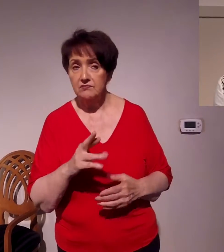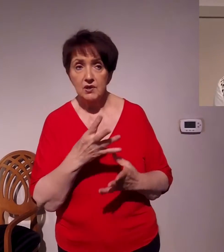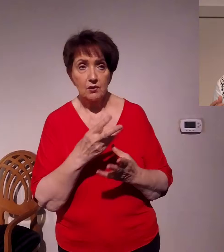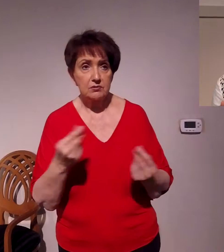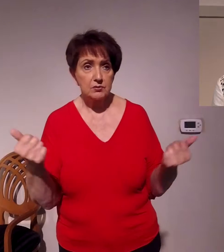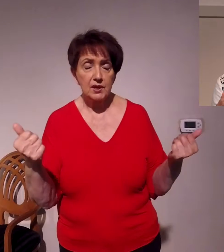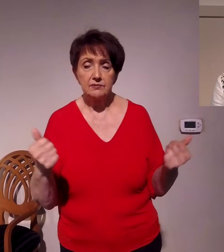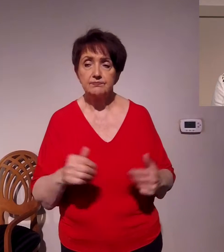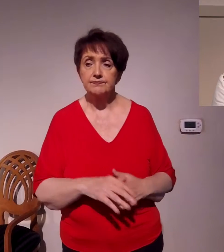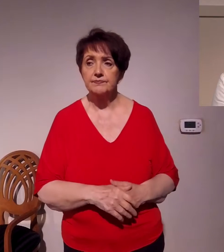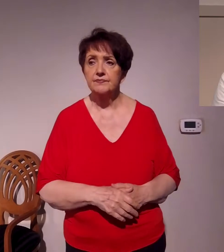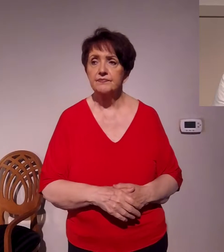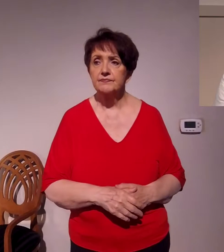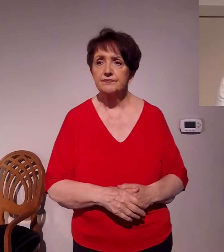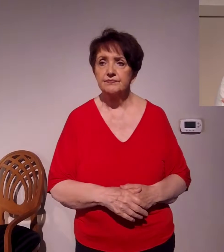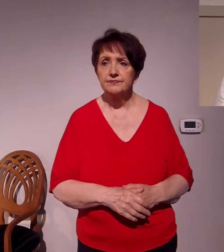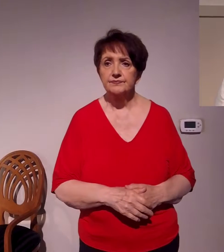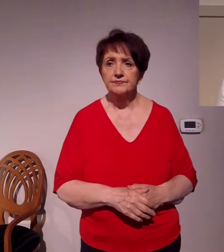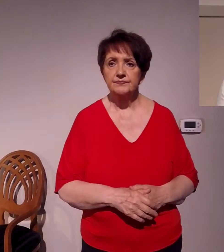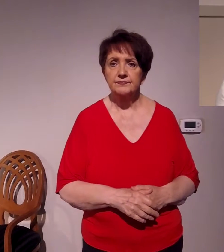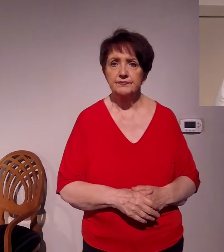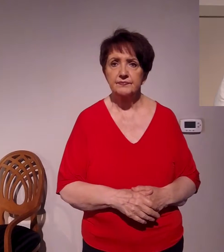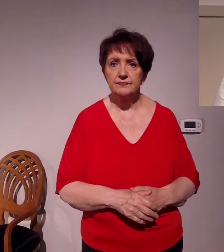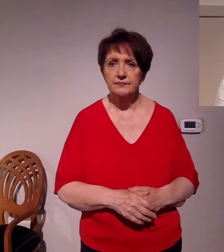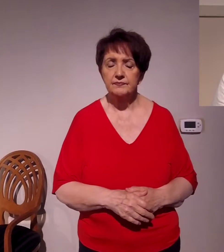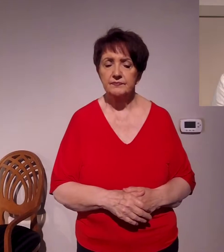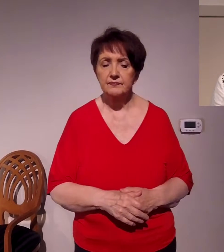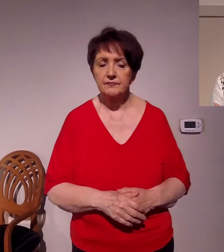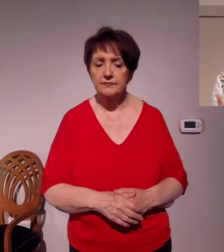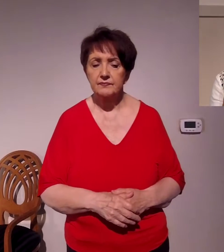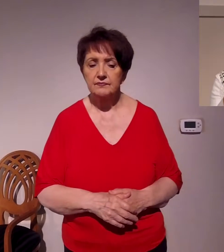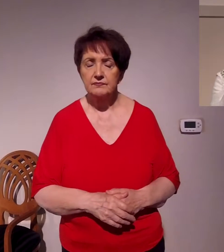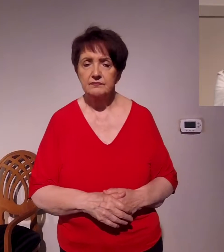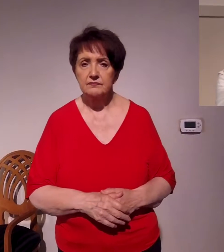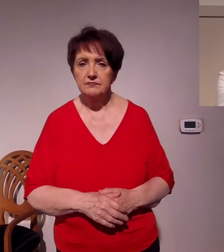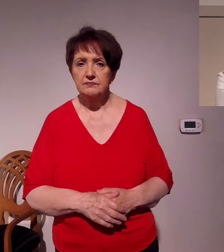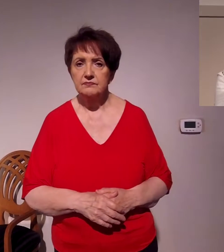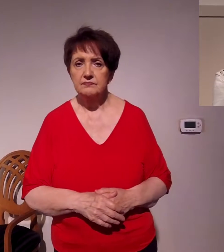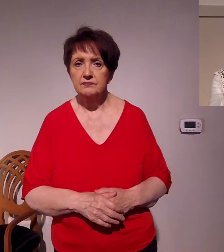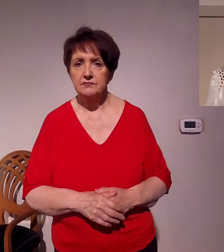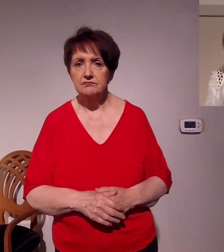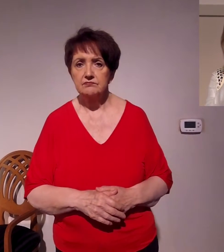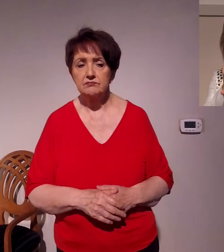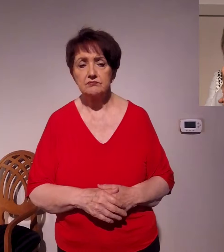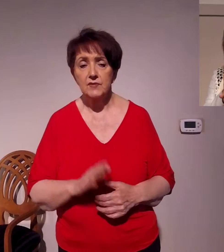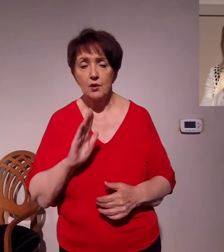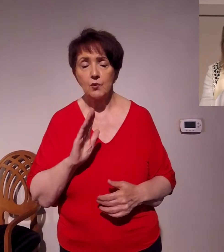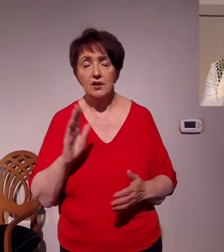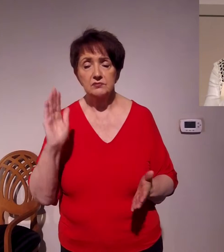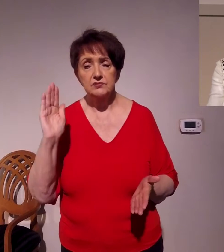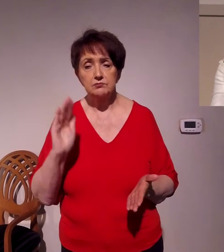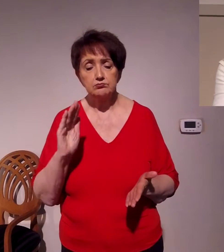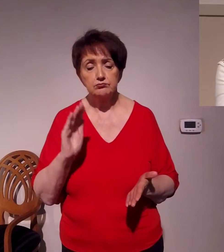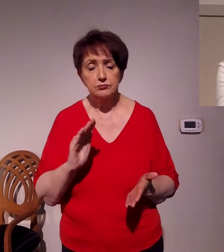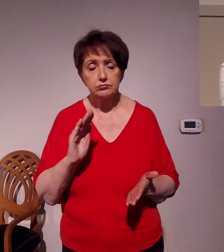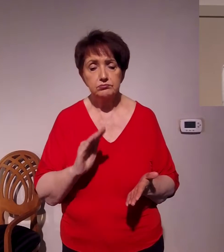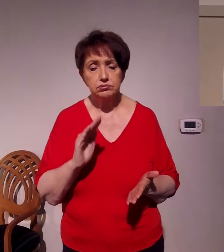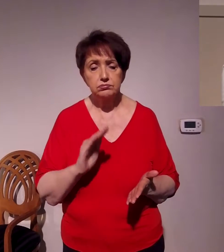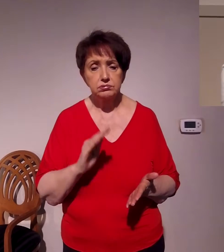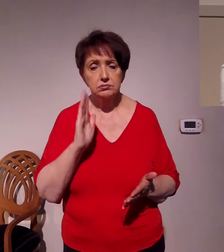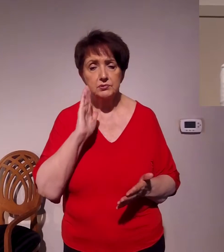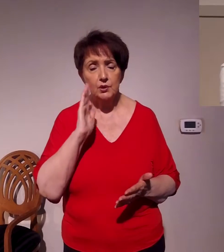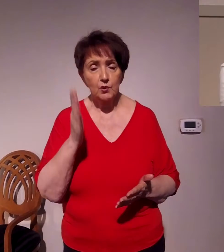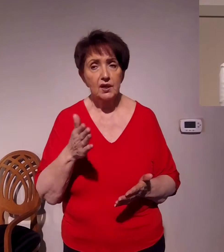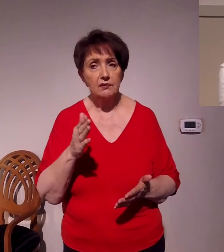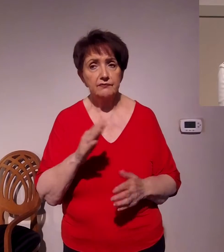So even a little good that we have, if we don't use the gifts, they're going to wither. And so we can't hold on to them tightly